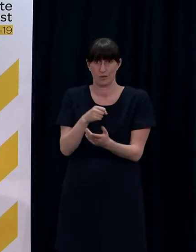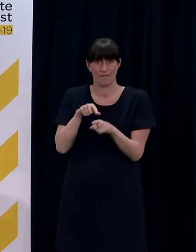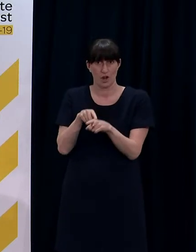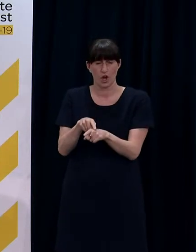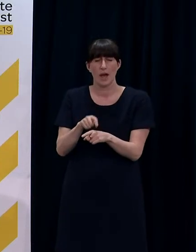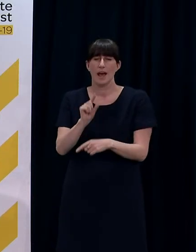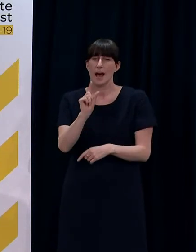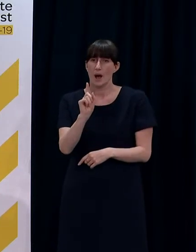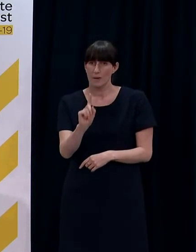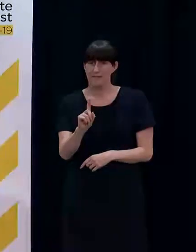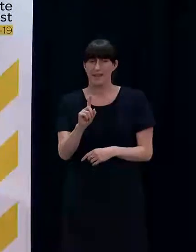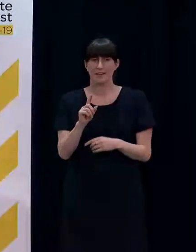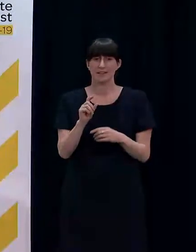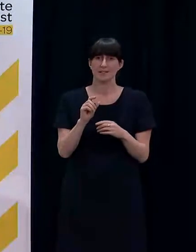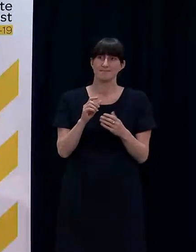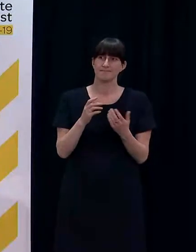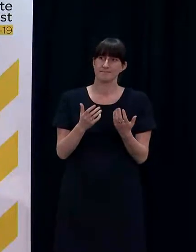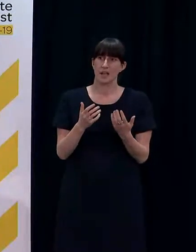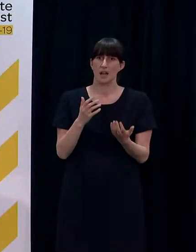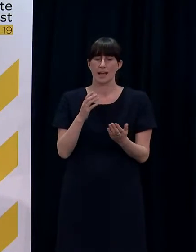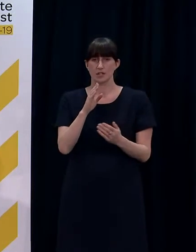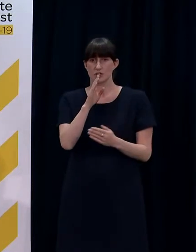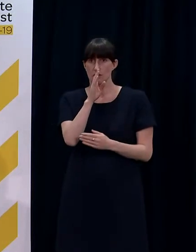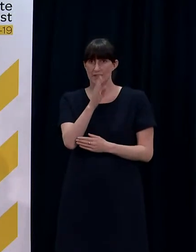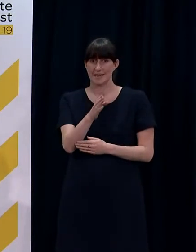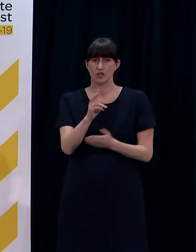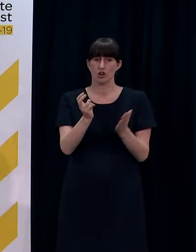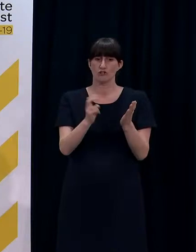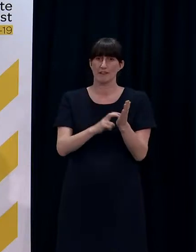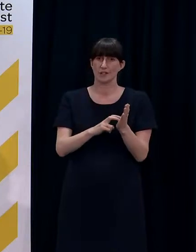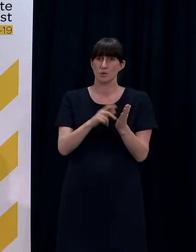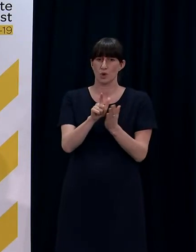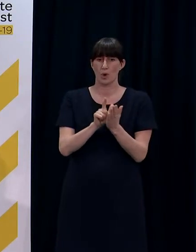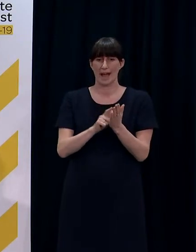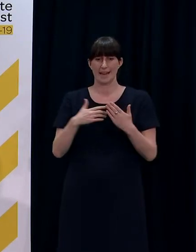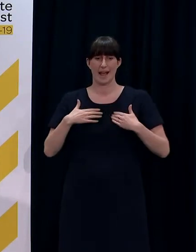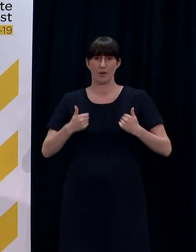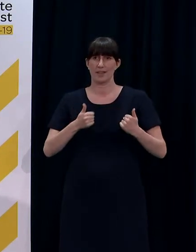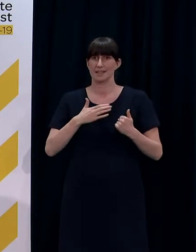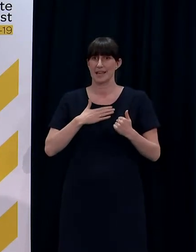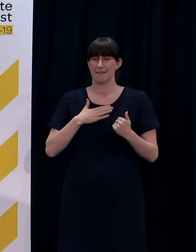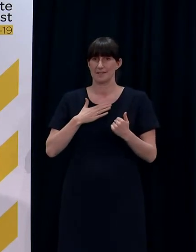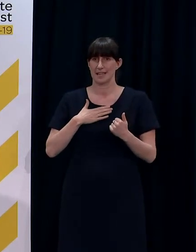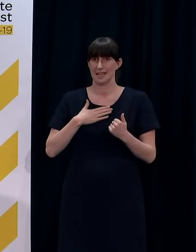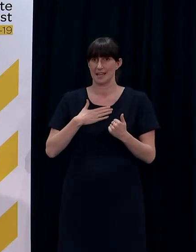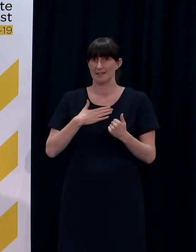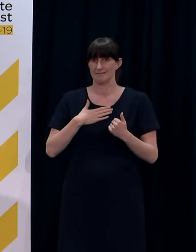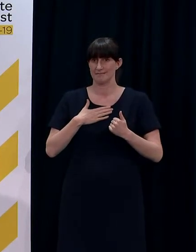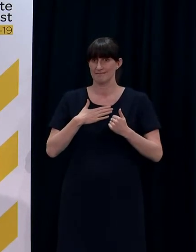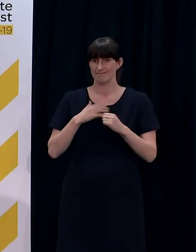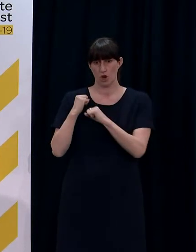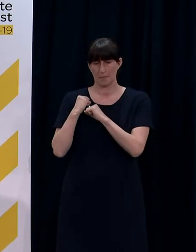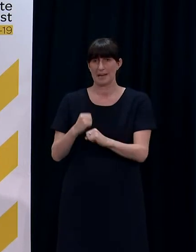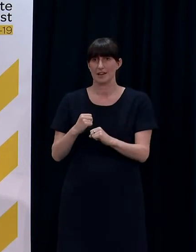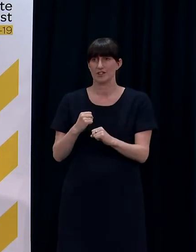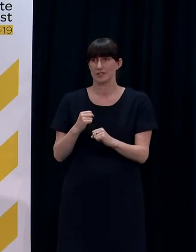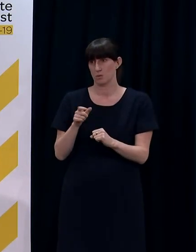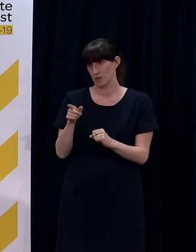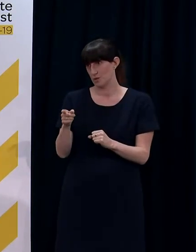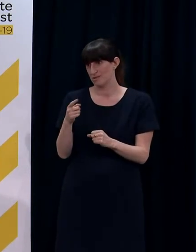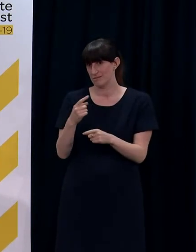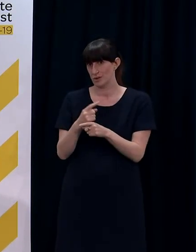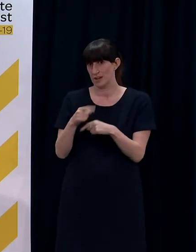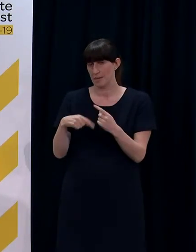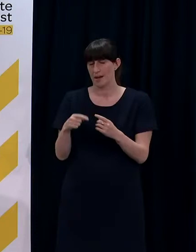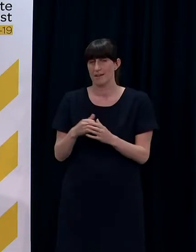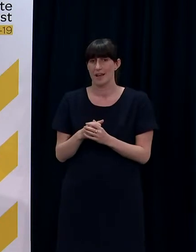law. That is the direct contractual law and the health and safety obligations, which is what you're alluding to. I know there are a lot of